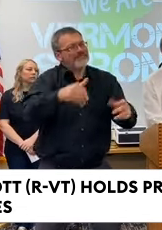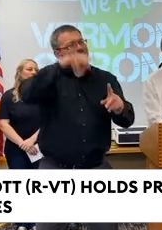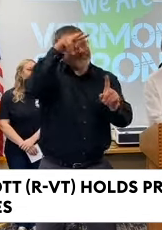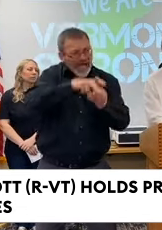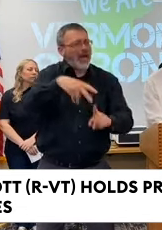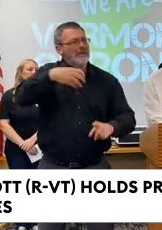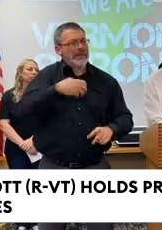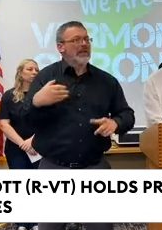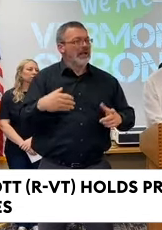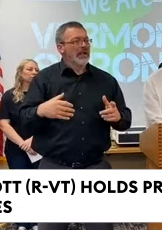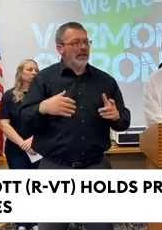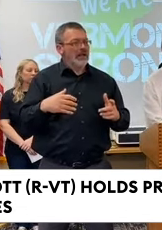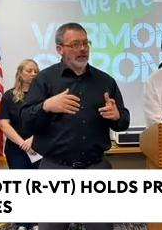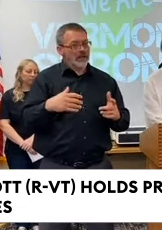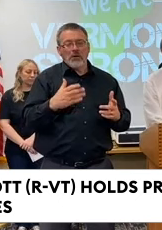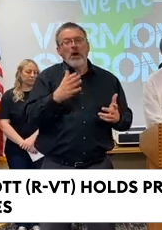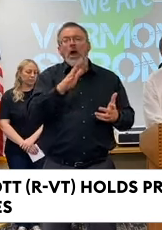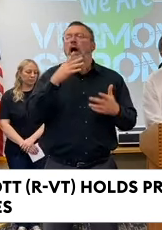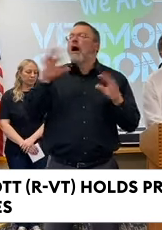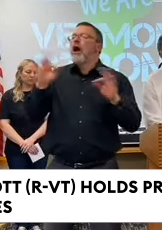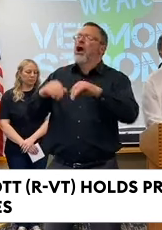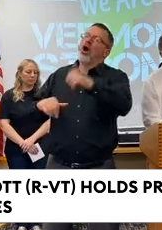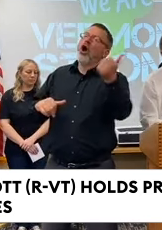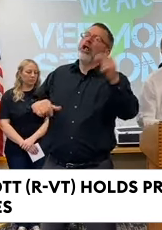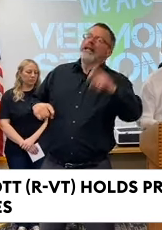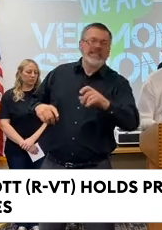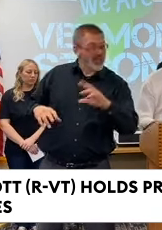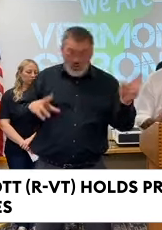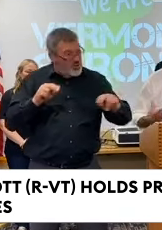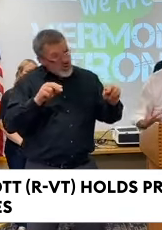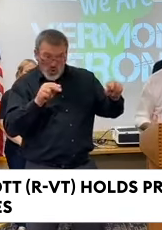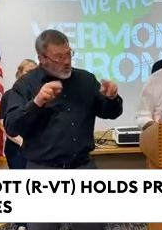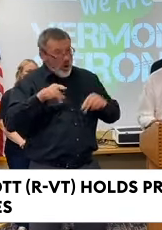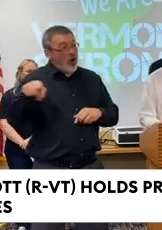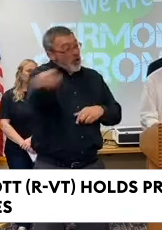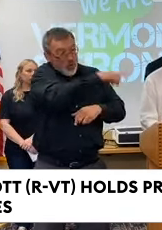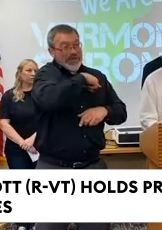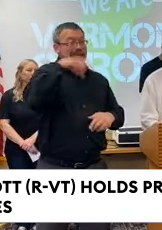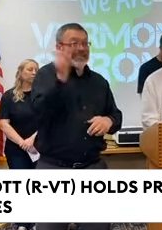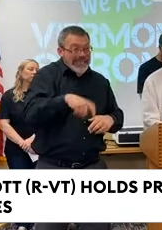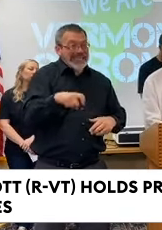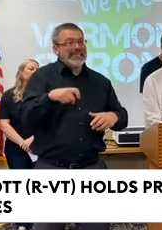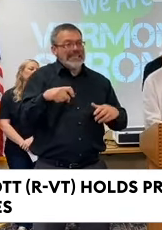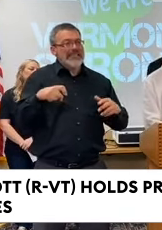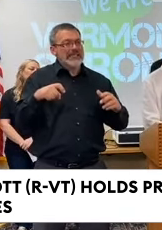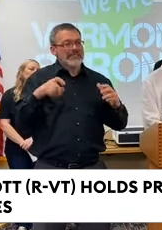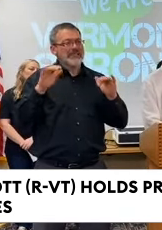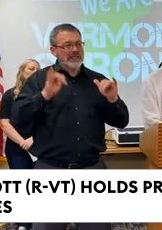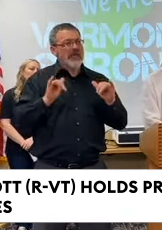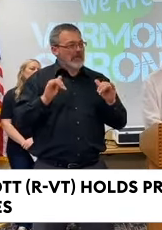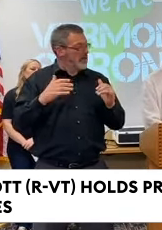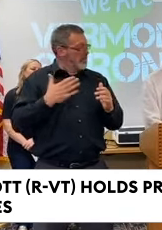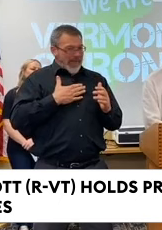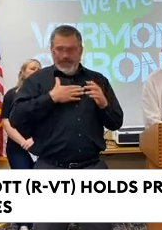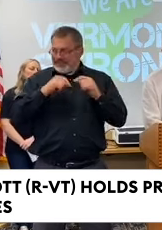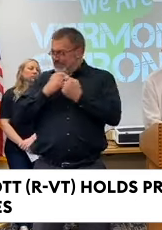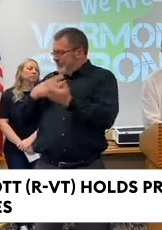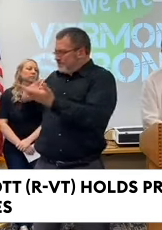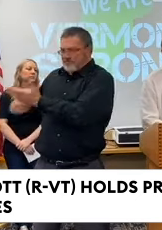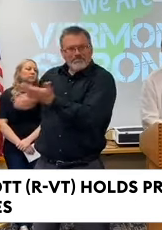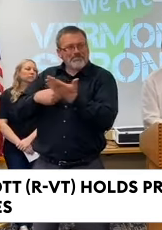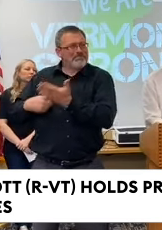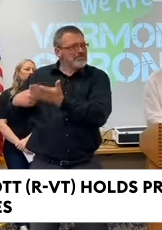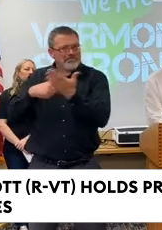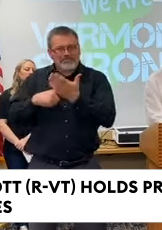and I'll just do this on my own. So that's when I talked with our team about this. And I think